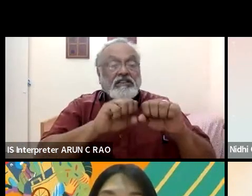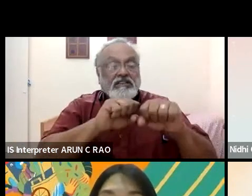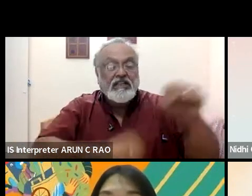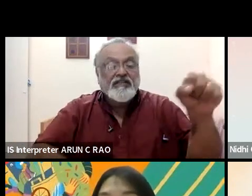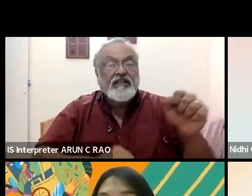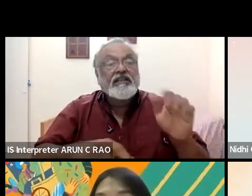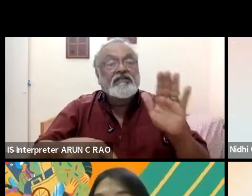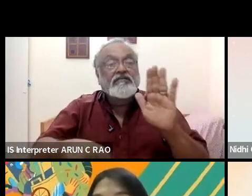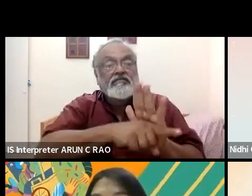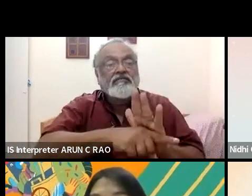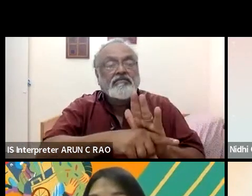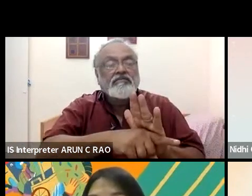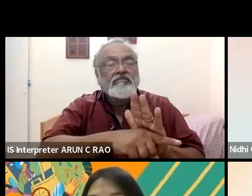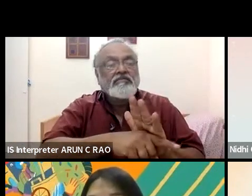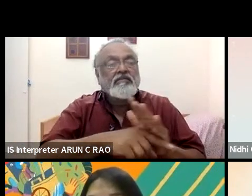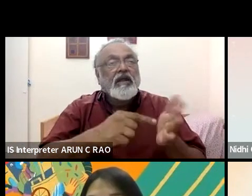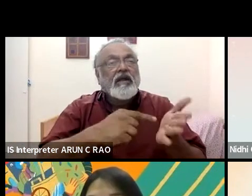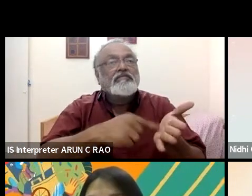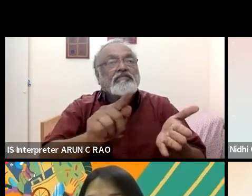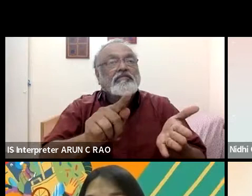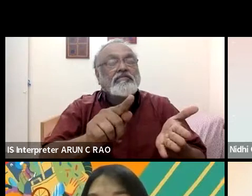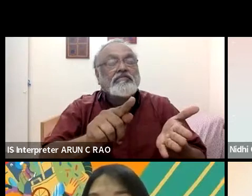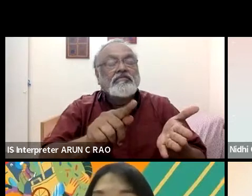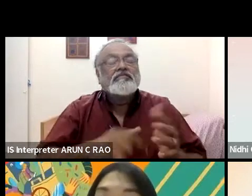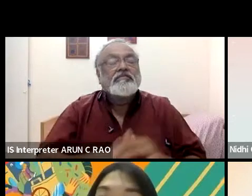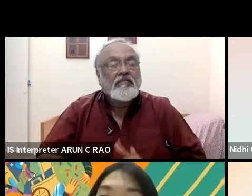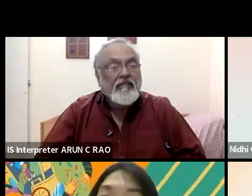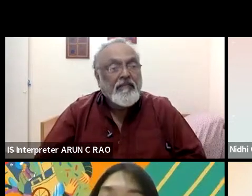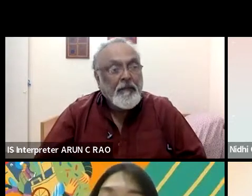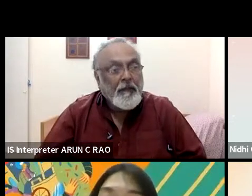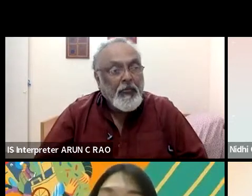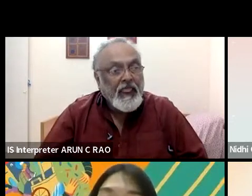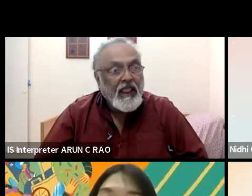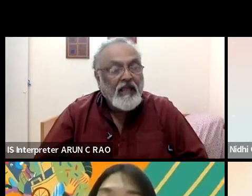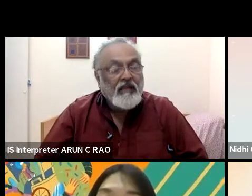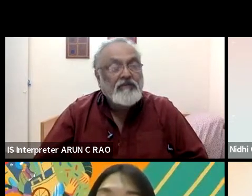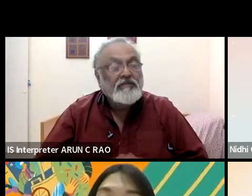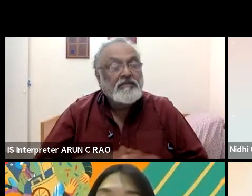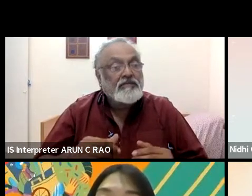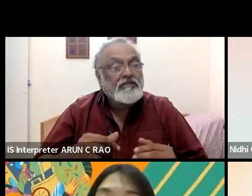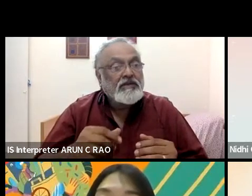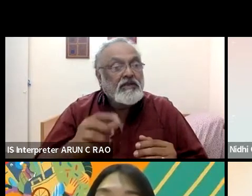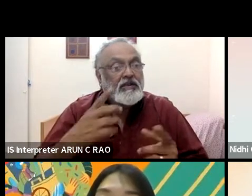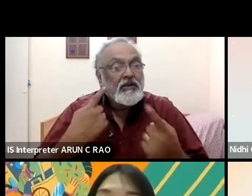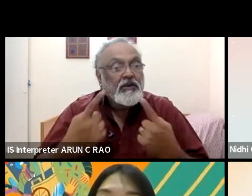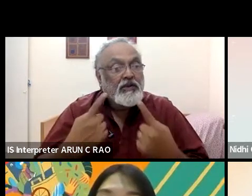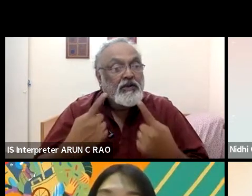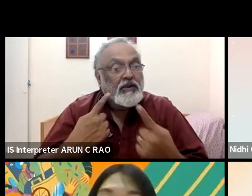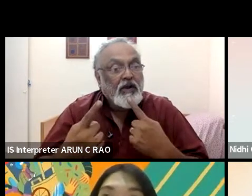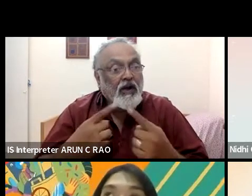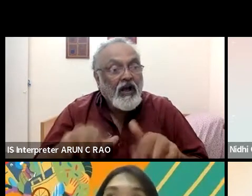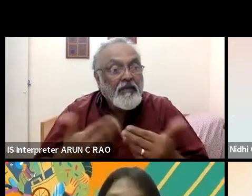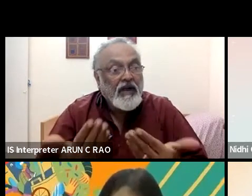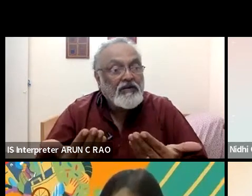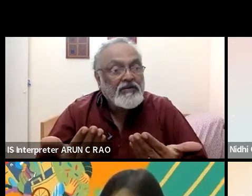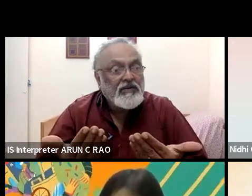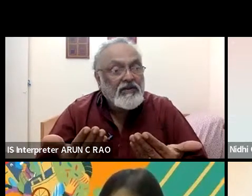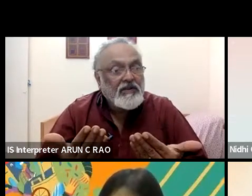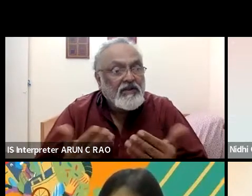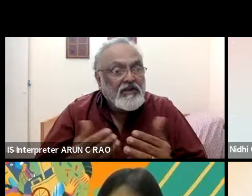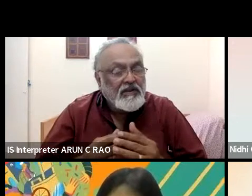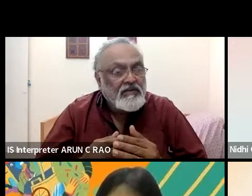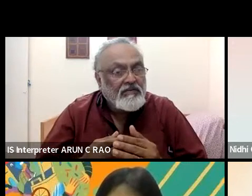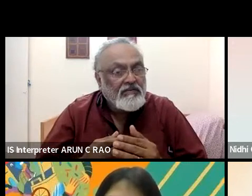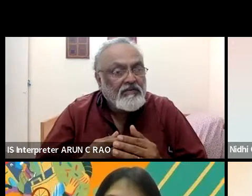reflect all building development, and how important that certification could be to good inclusive design